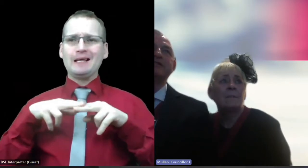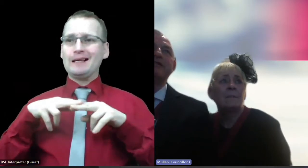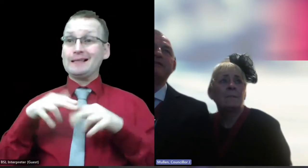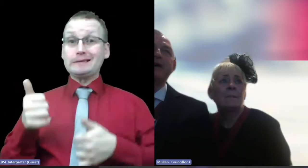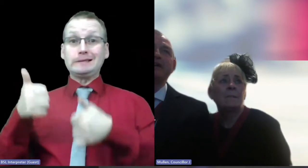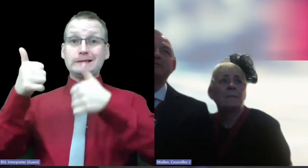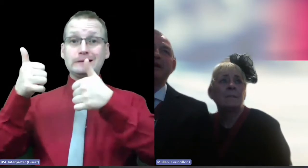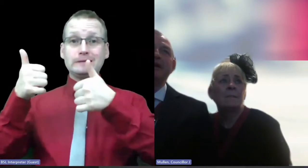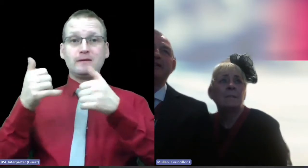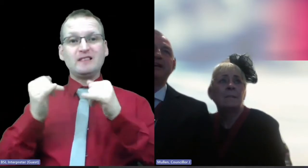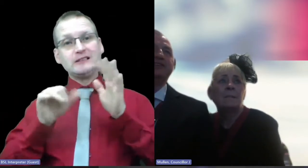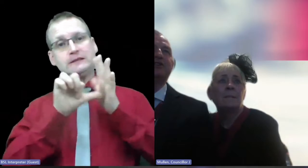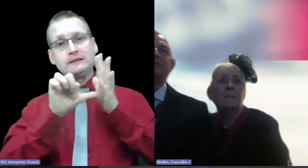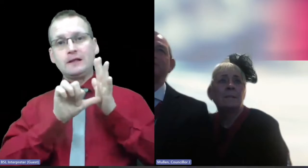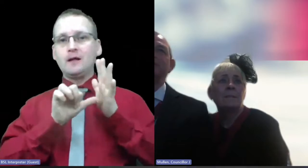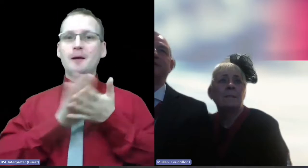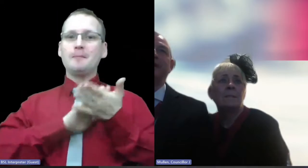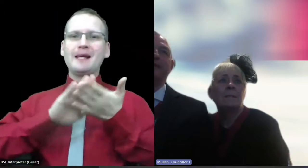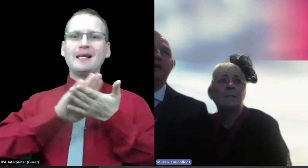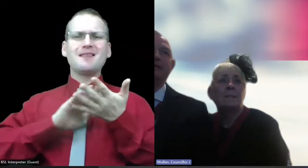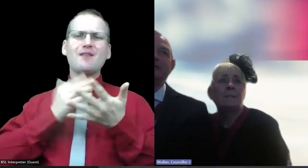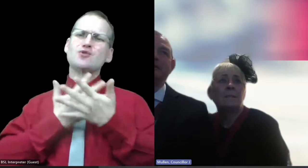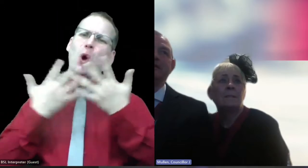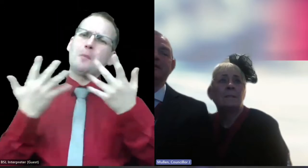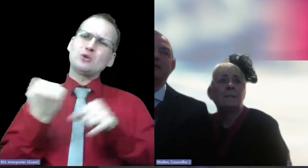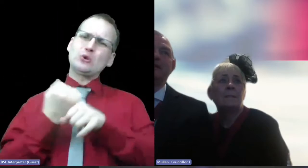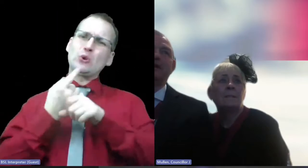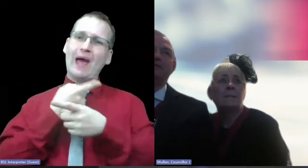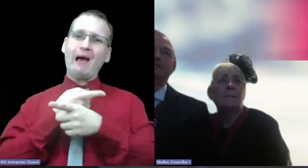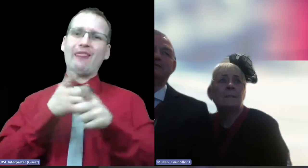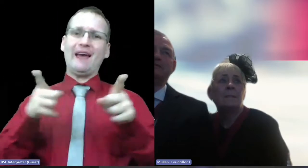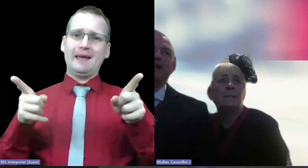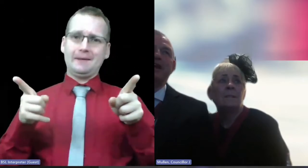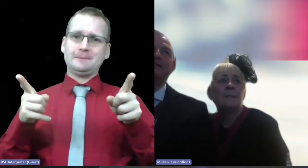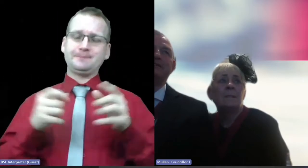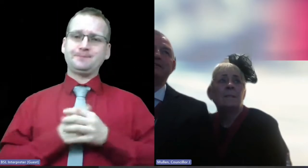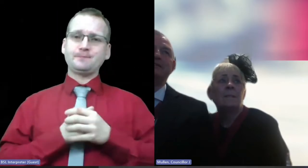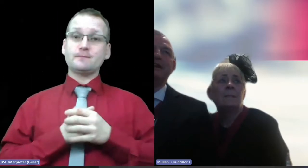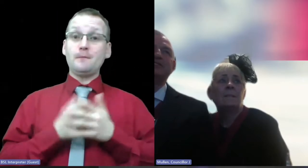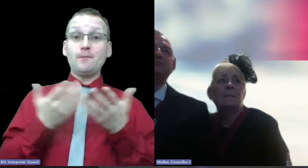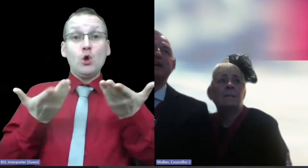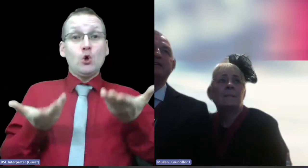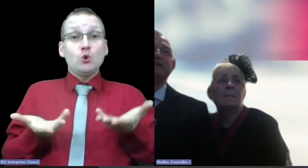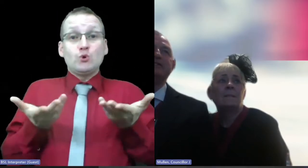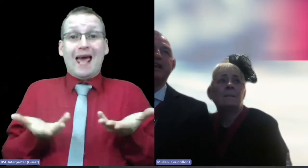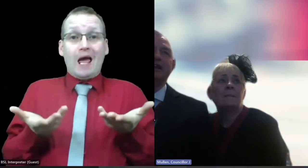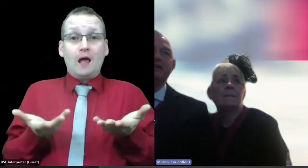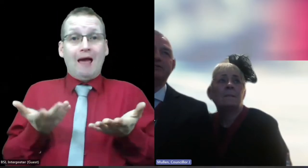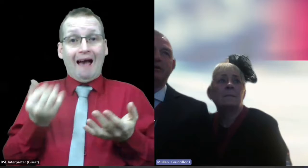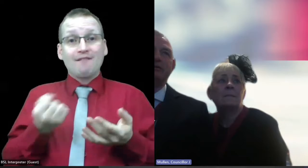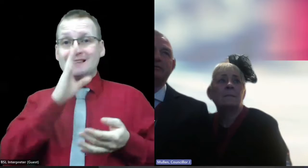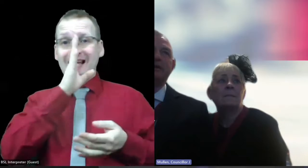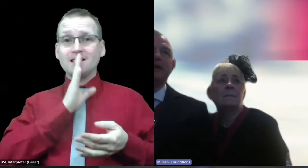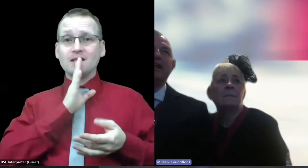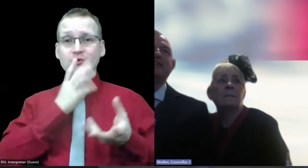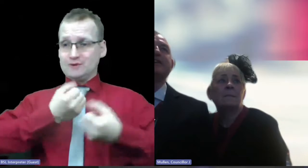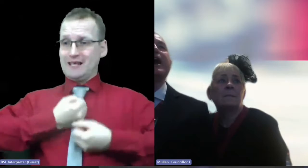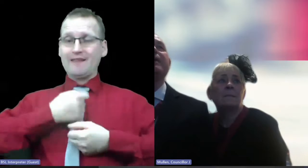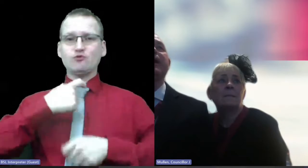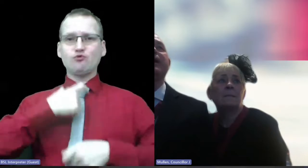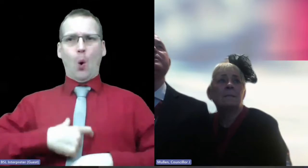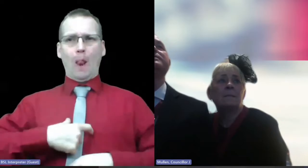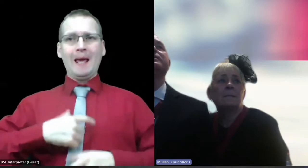tribulations, reminds me there is so much to do out there. And today, there is some sadness in taking this role. It